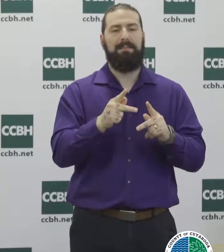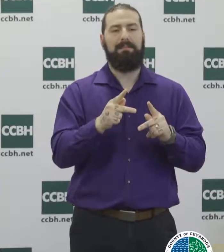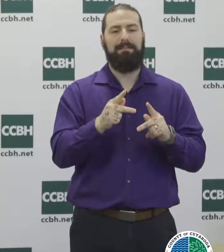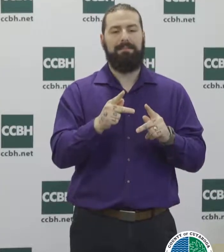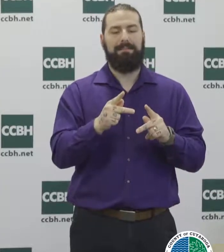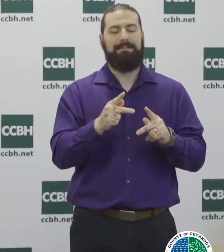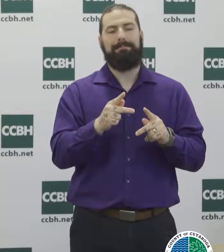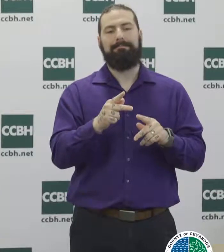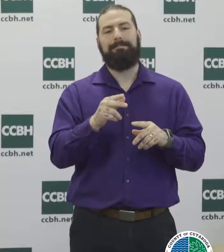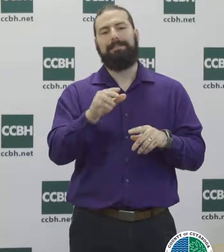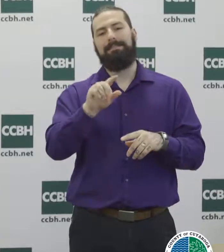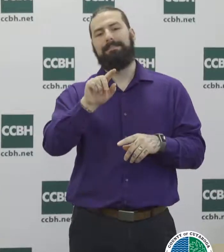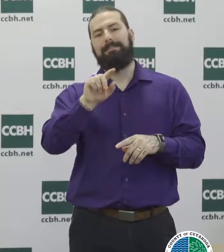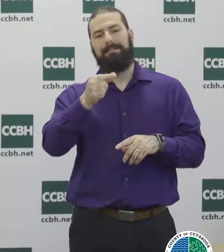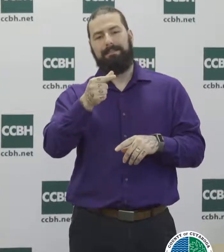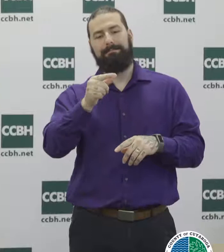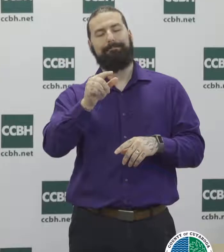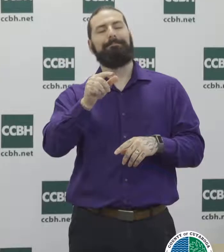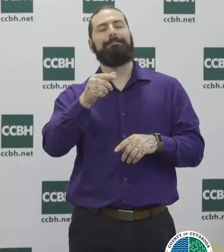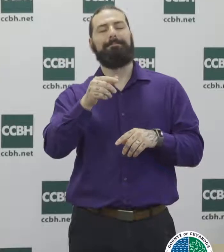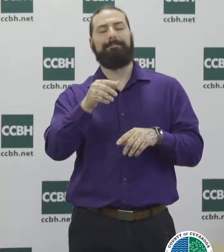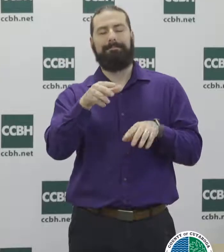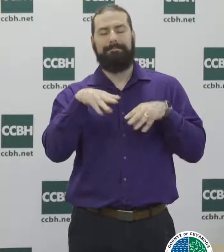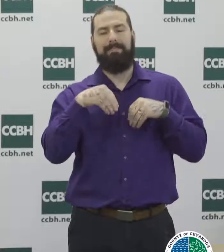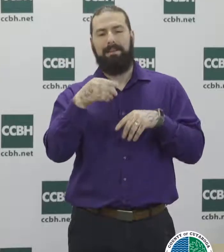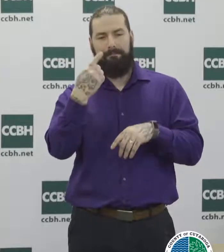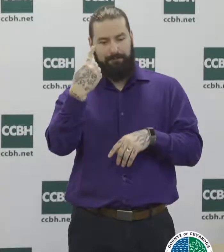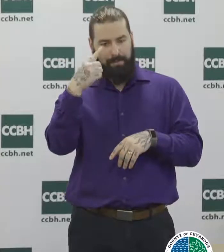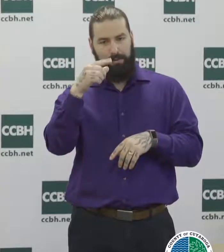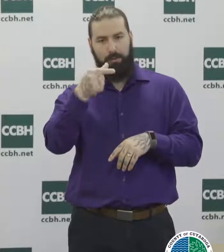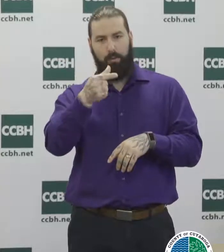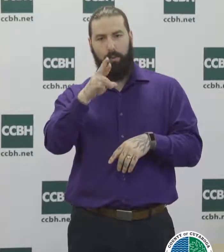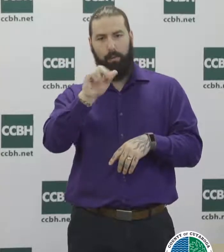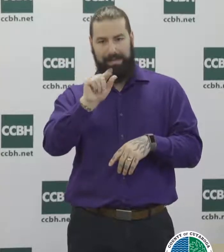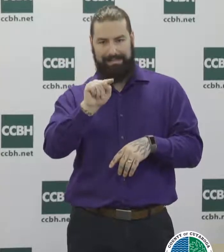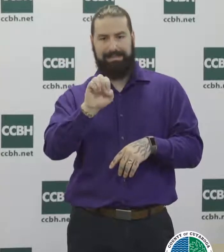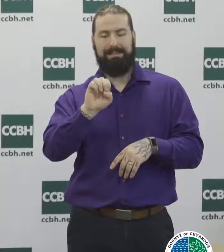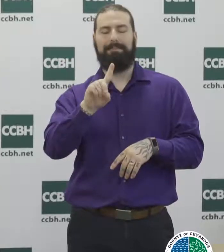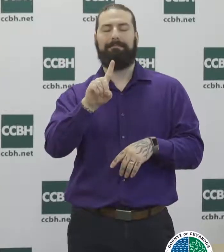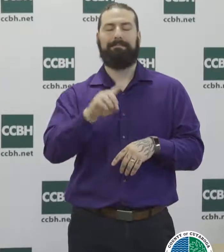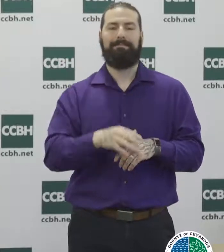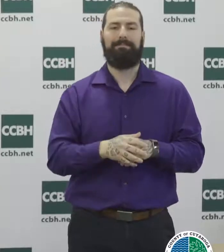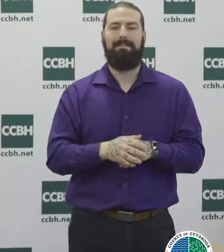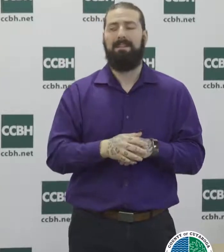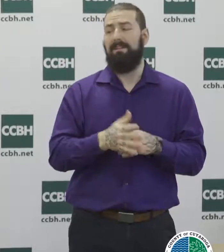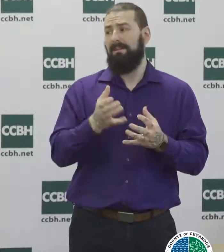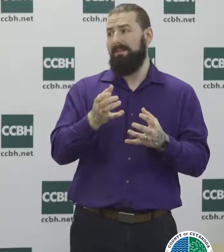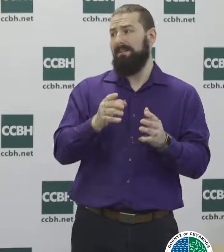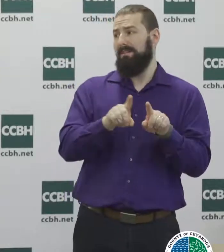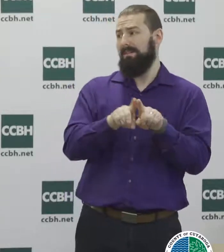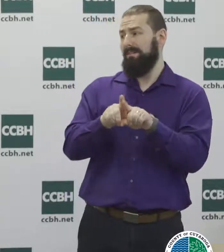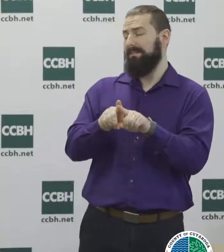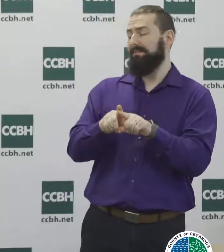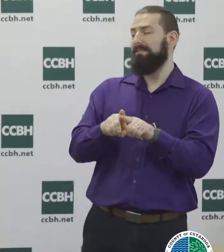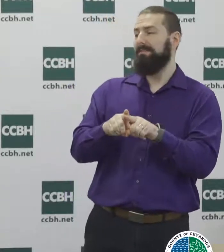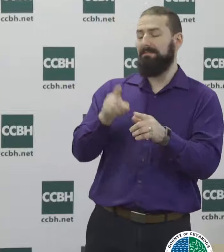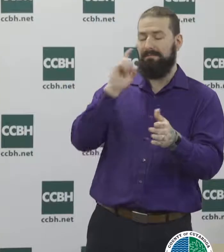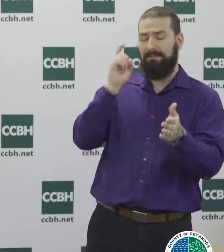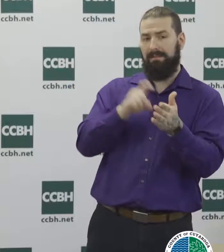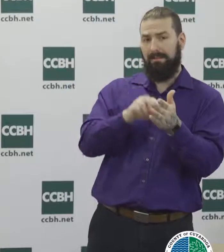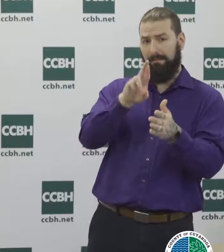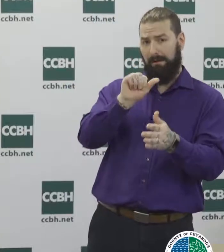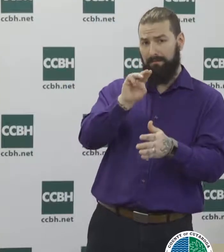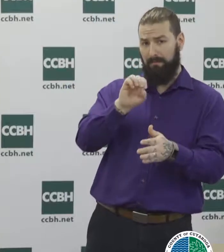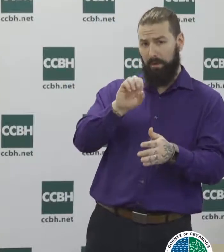for your presentation. And also acknowledge Ramona. She talked at the beginning. She's a